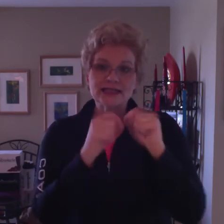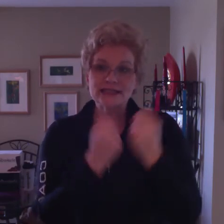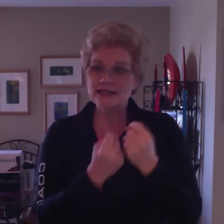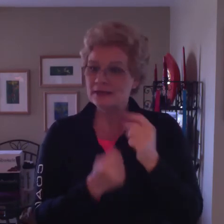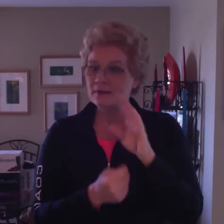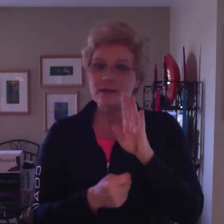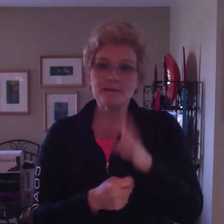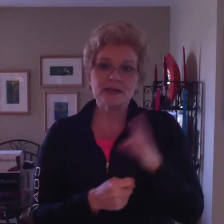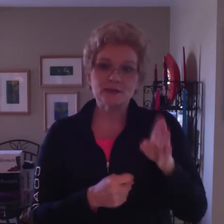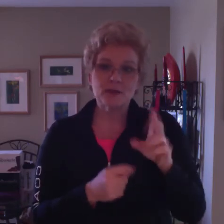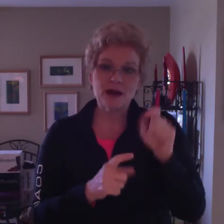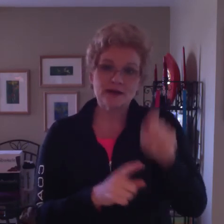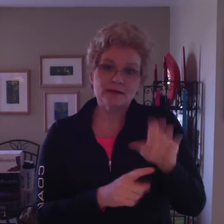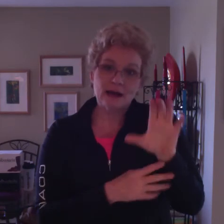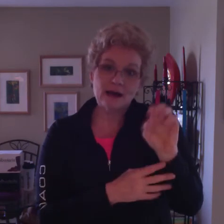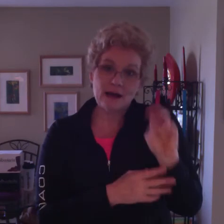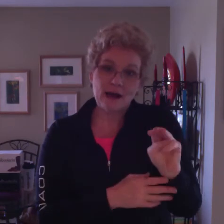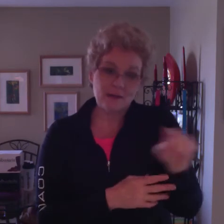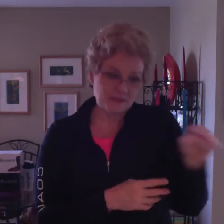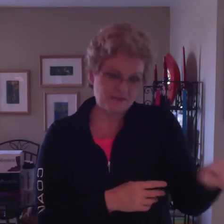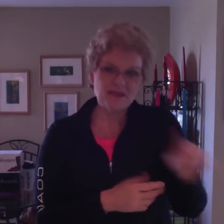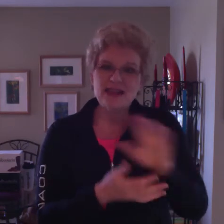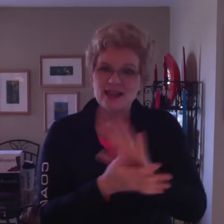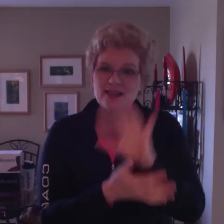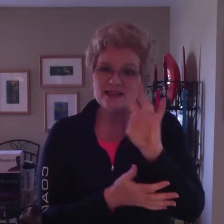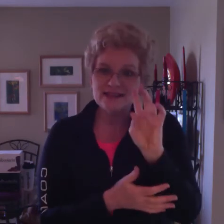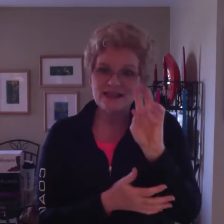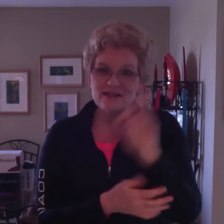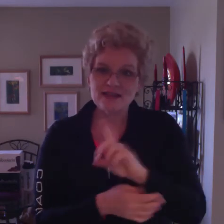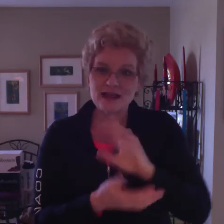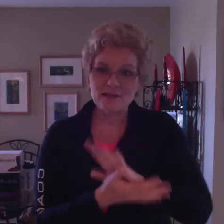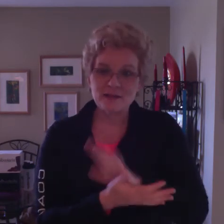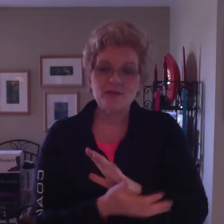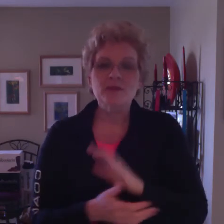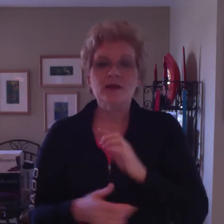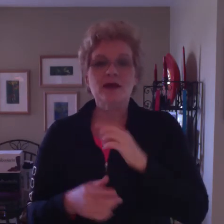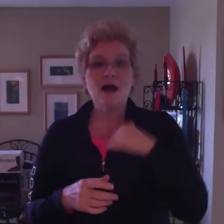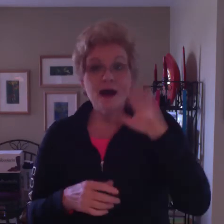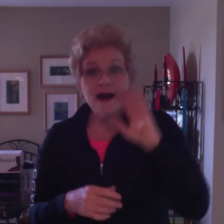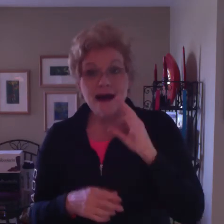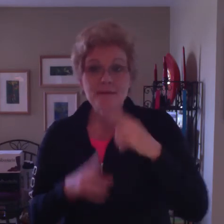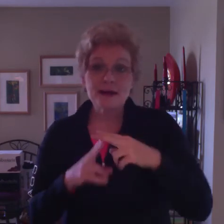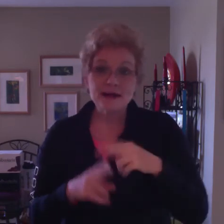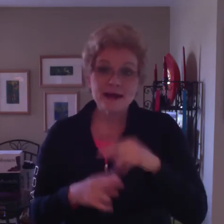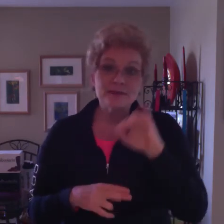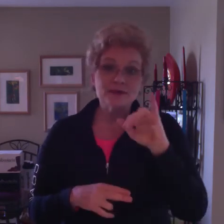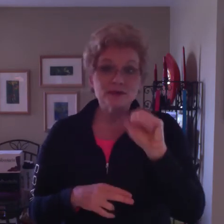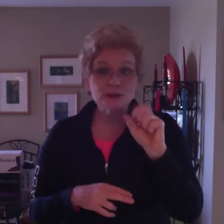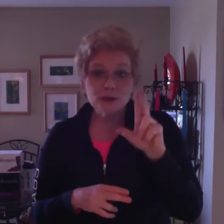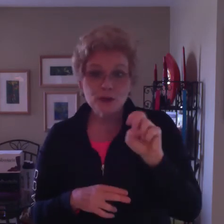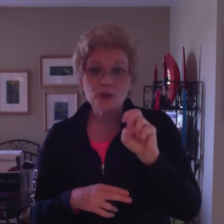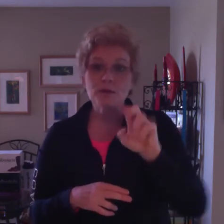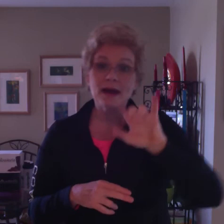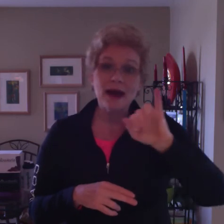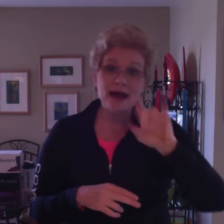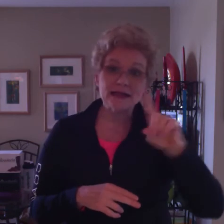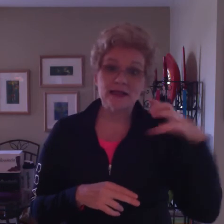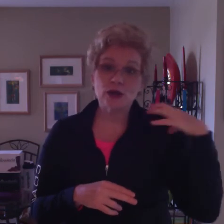coachrelations@teambeachbody.com. It's written right there. And say, hello, my name is Jessica. Here's my coach ID. I need help. I need to stop one of my customer